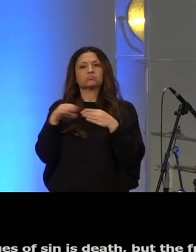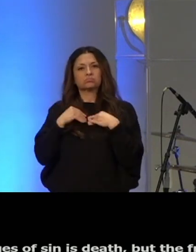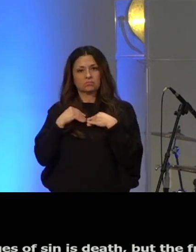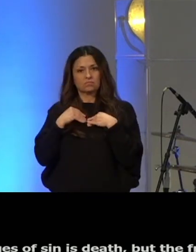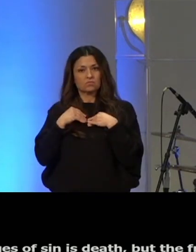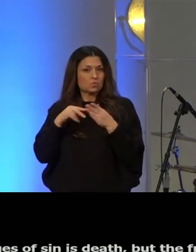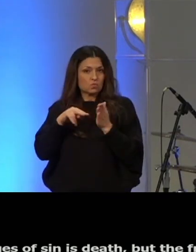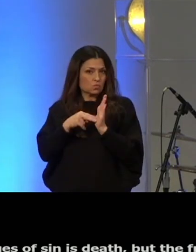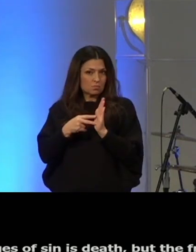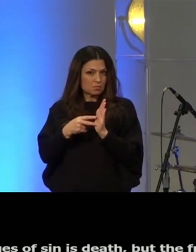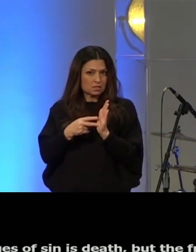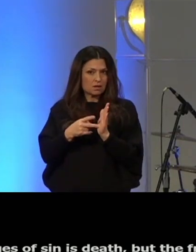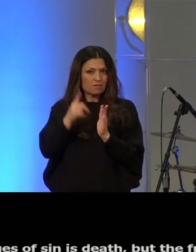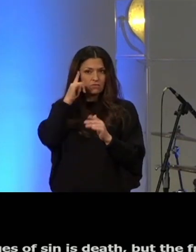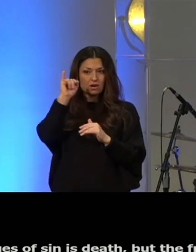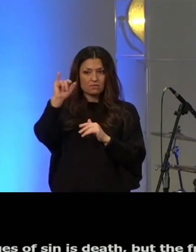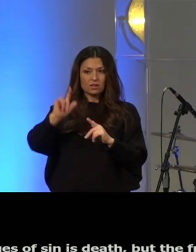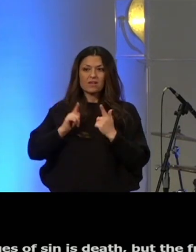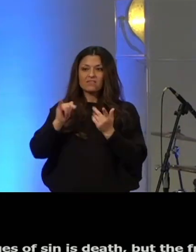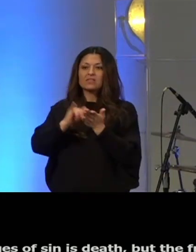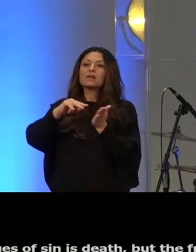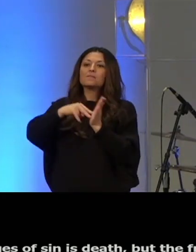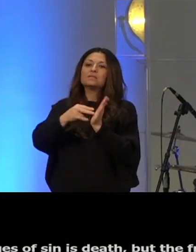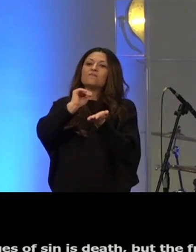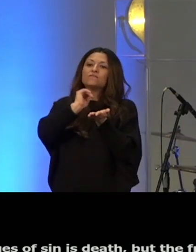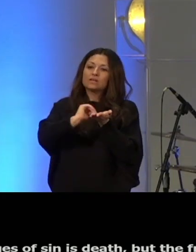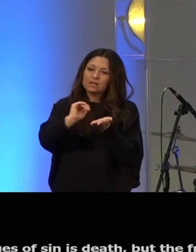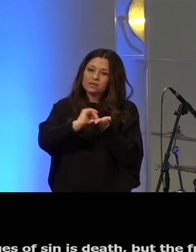eternal life? It's the forgiveness of our sins.